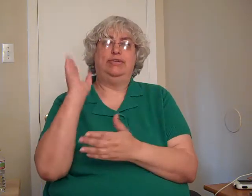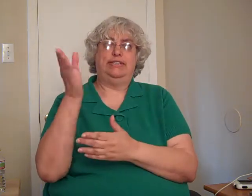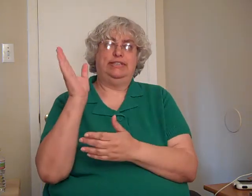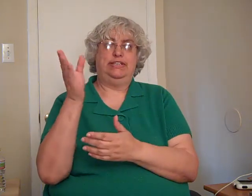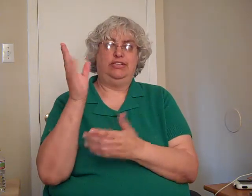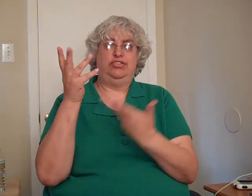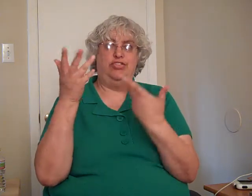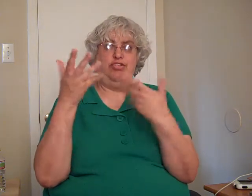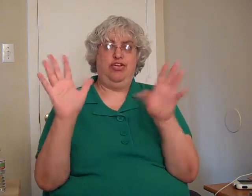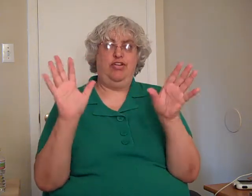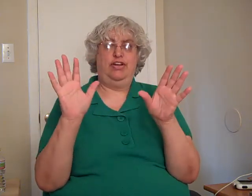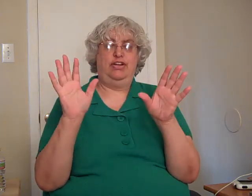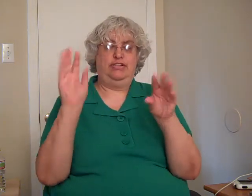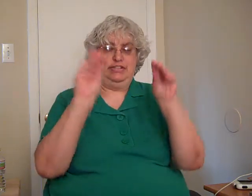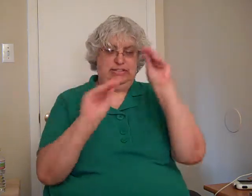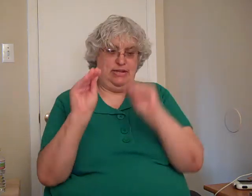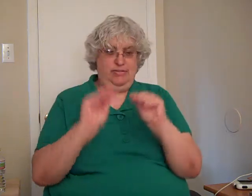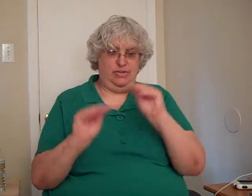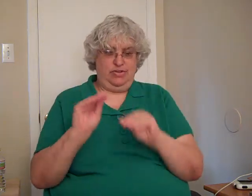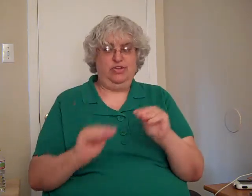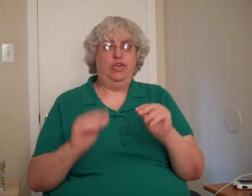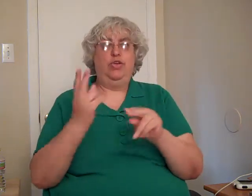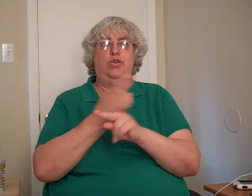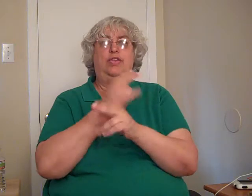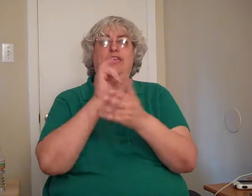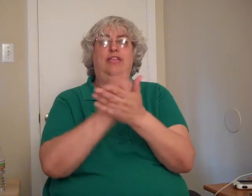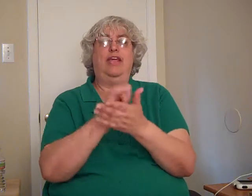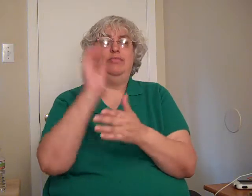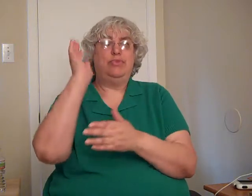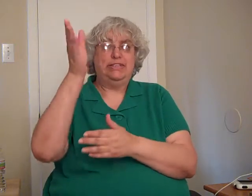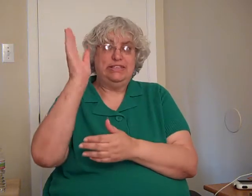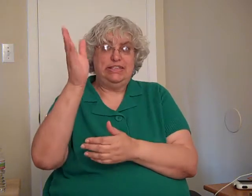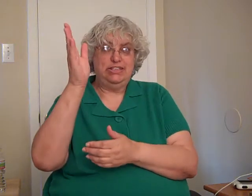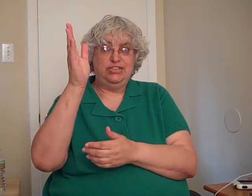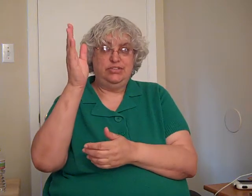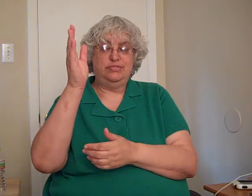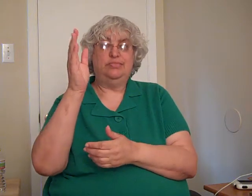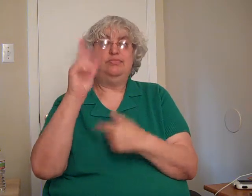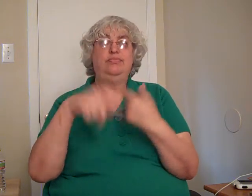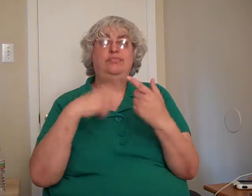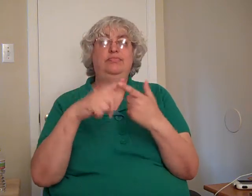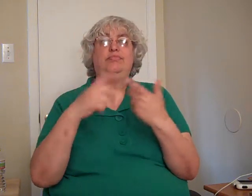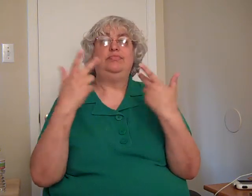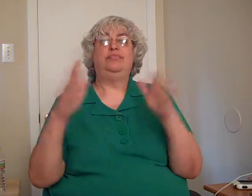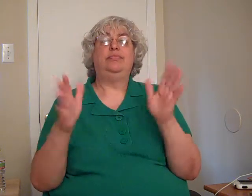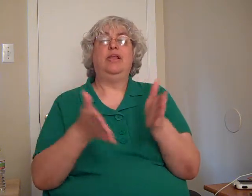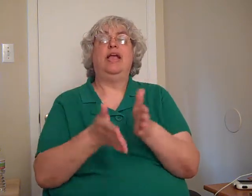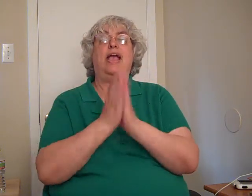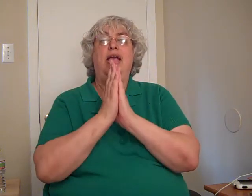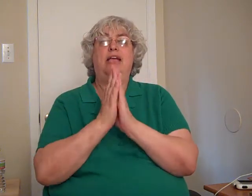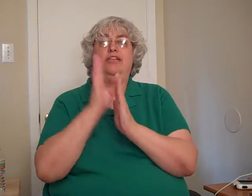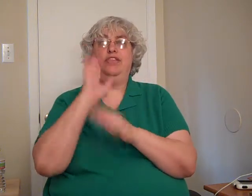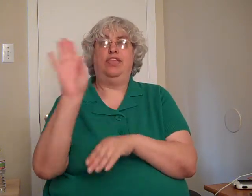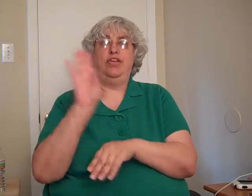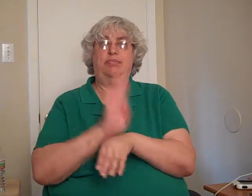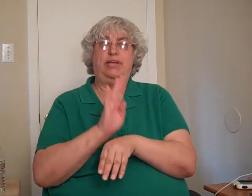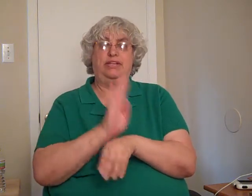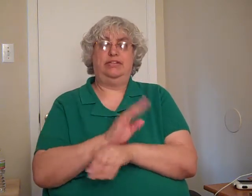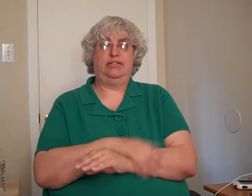already been assembled. Use the presentation and understand, after you're done, ask them for their business. That's one thing that people do